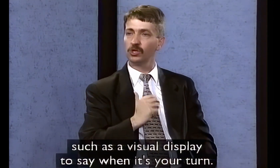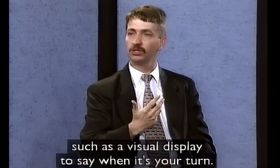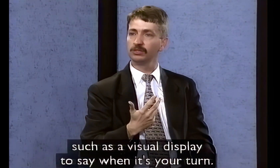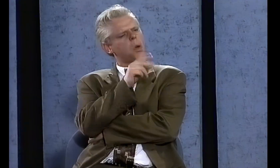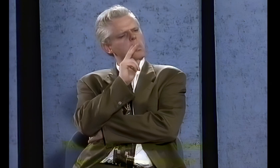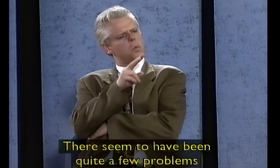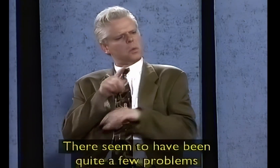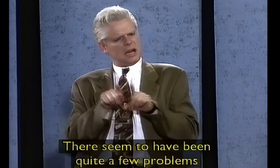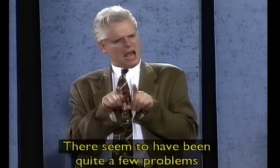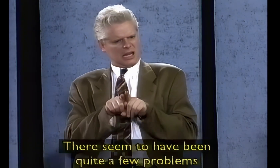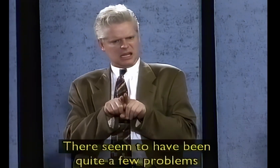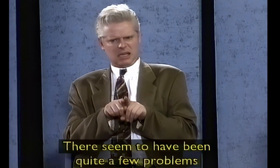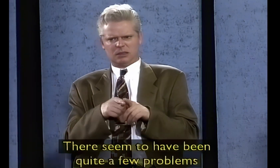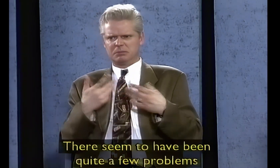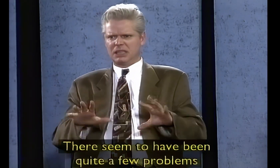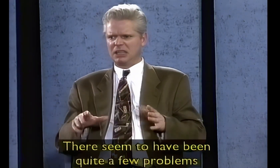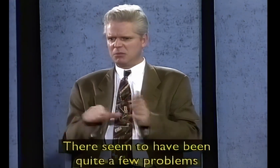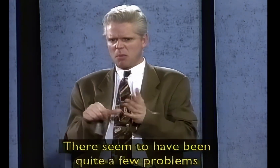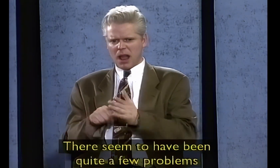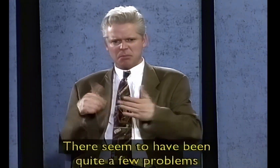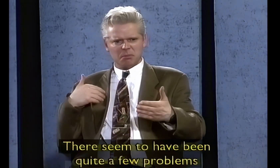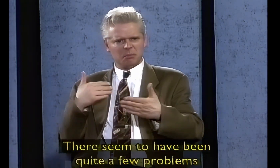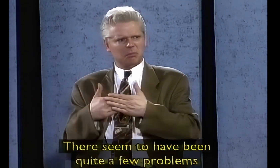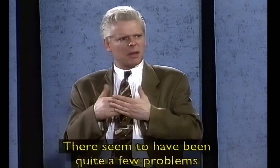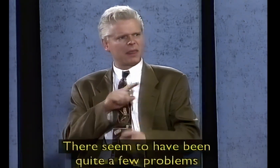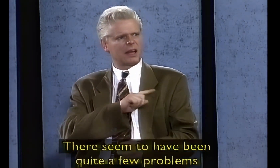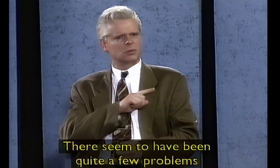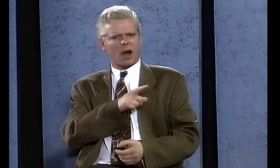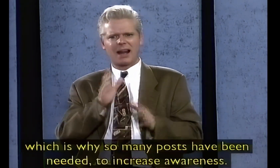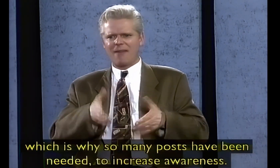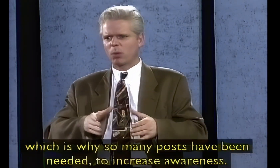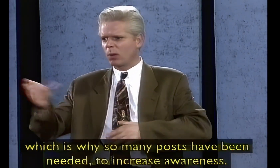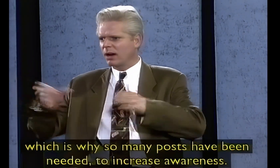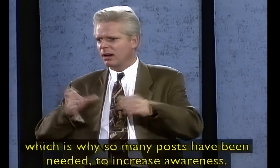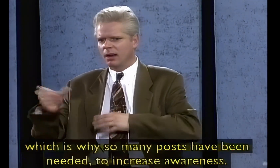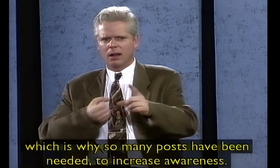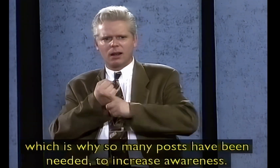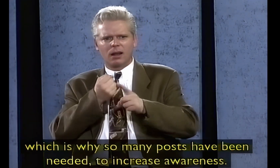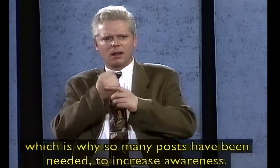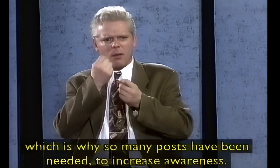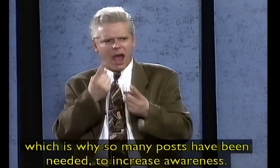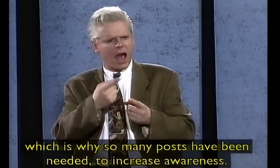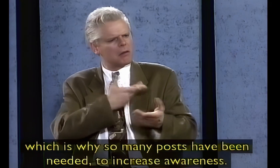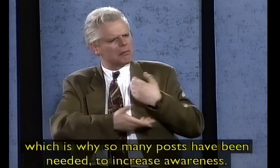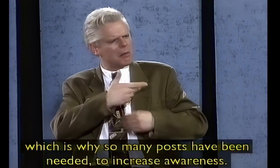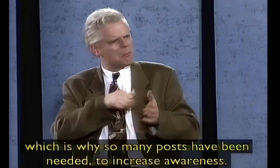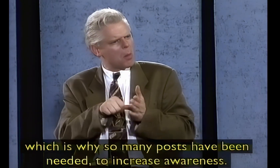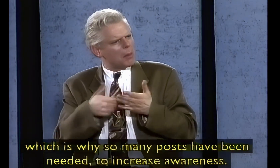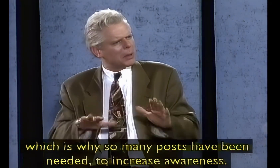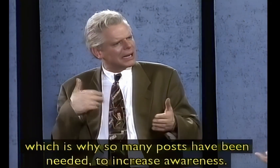turn. There seems to have been quite a few problems, which is why so many posts have been needed to increase